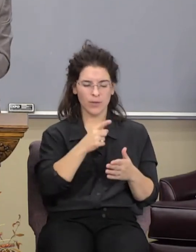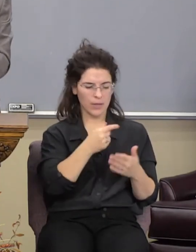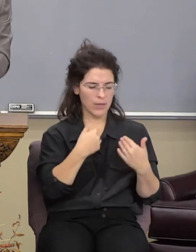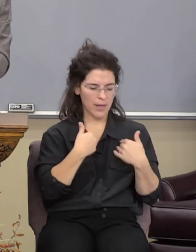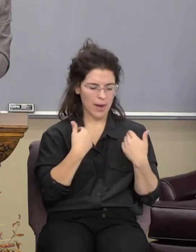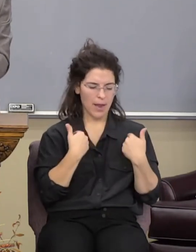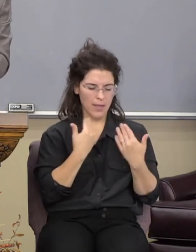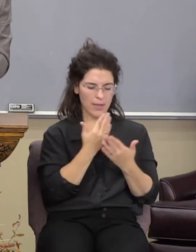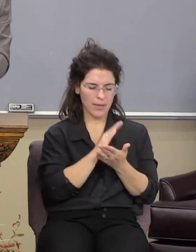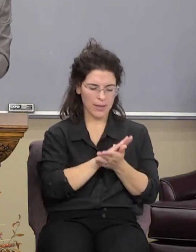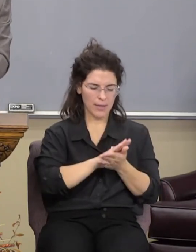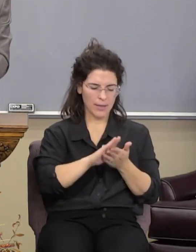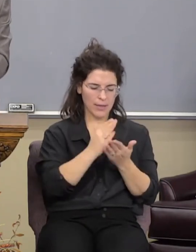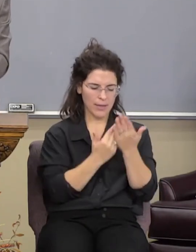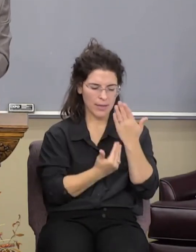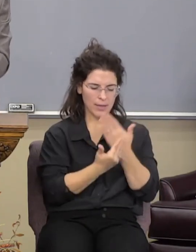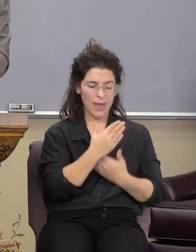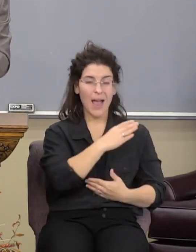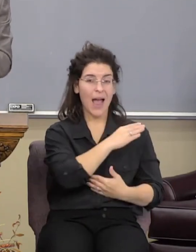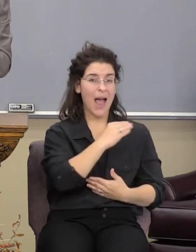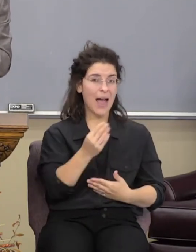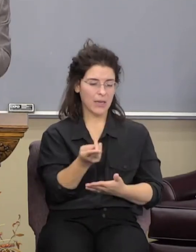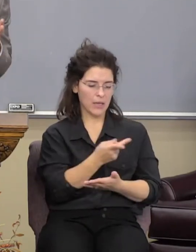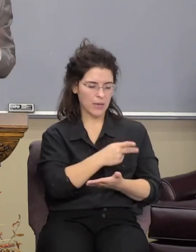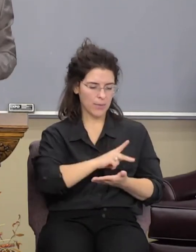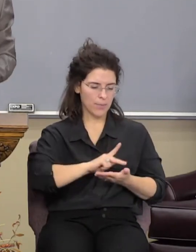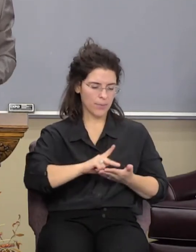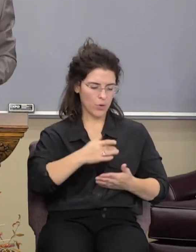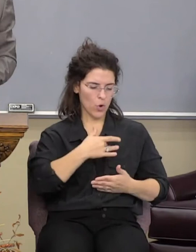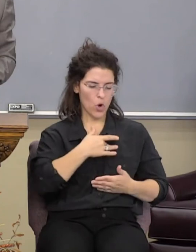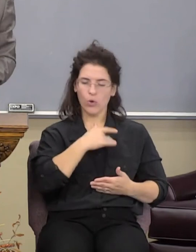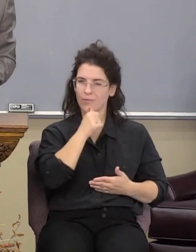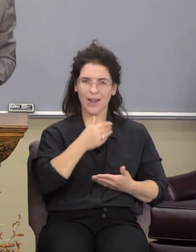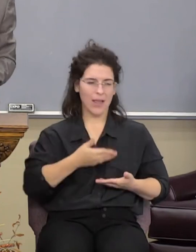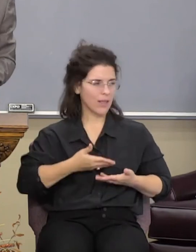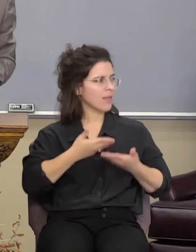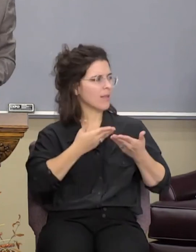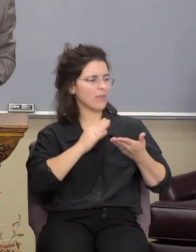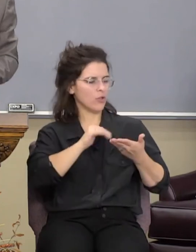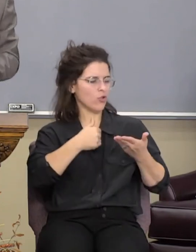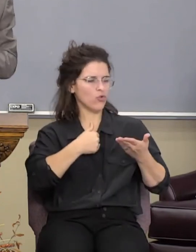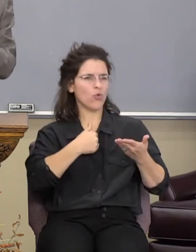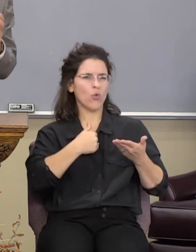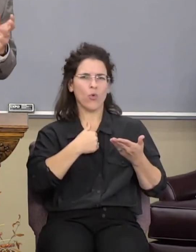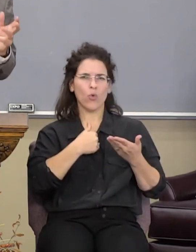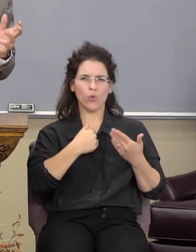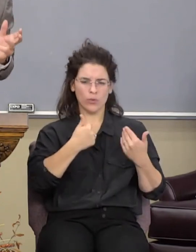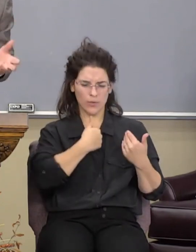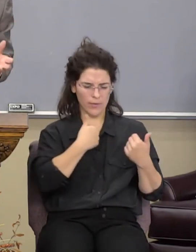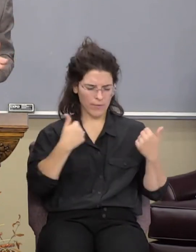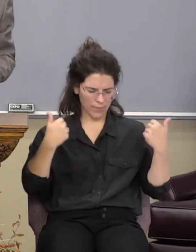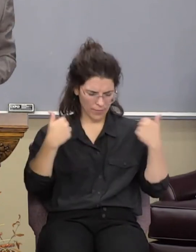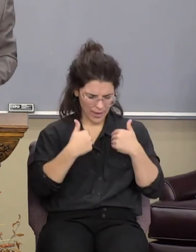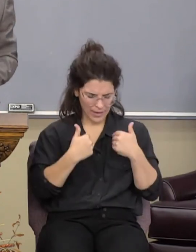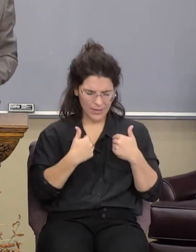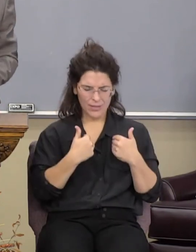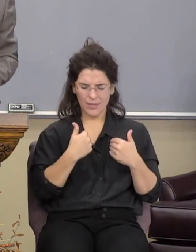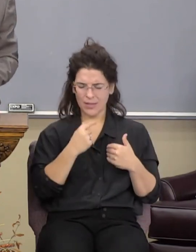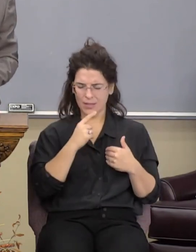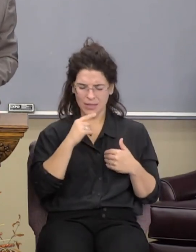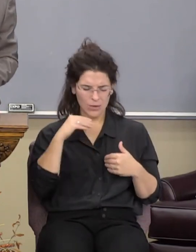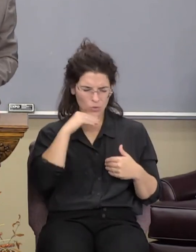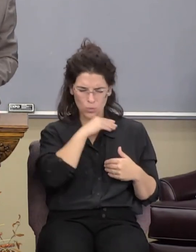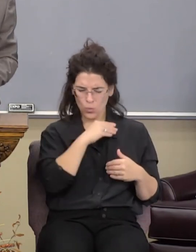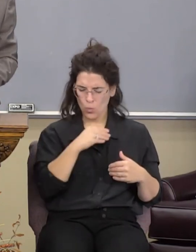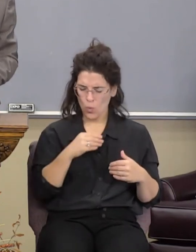hands and a pure heart, who hath not lifted up his soul unto vanity, nor sworn deceitfully, he